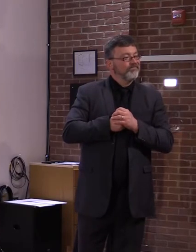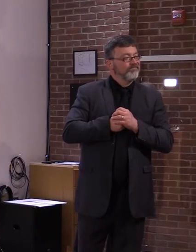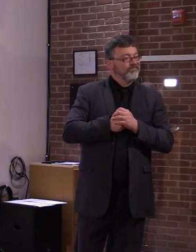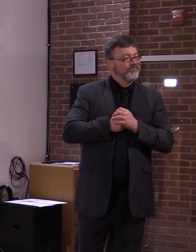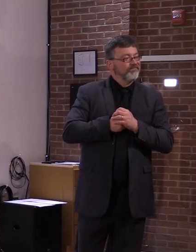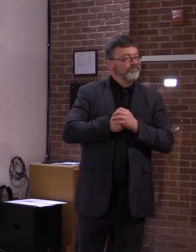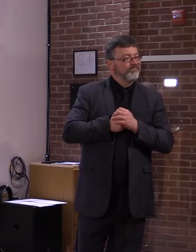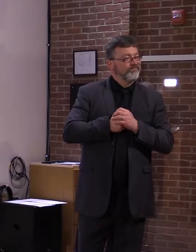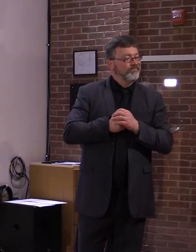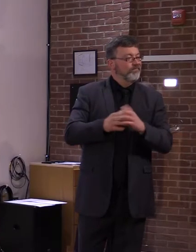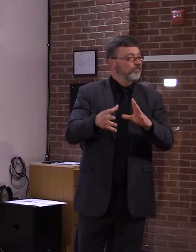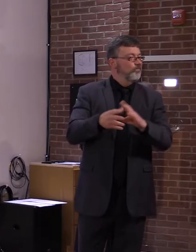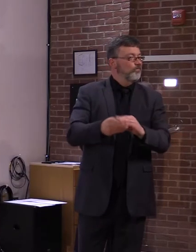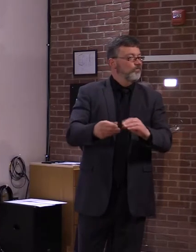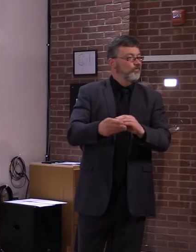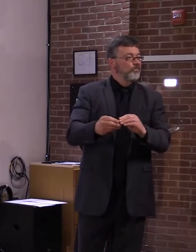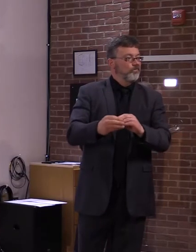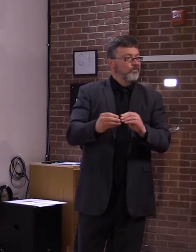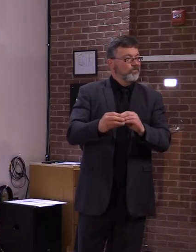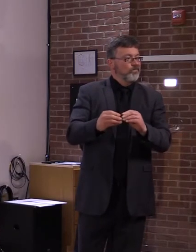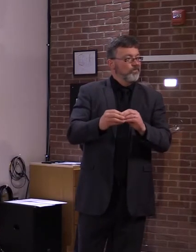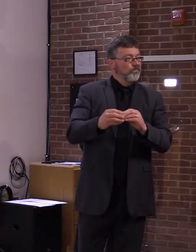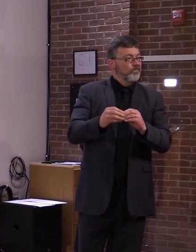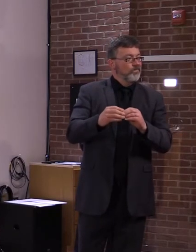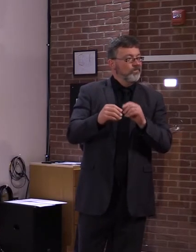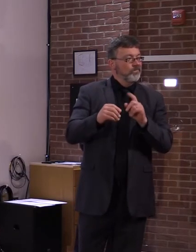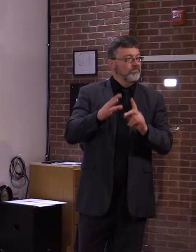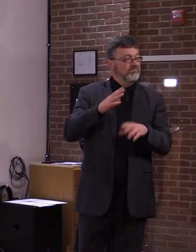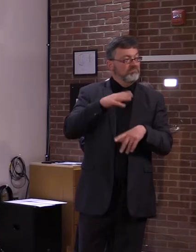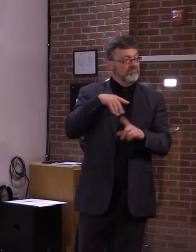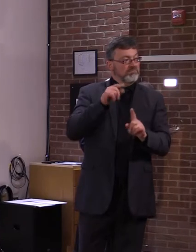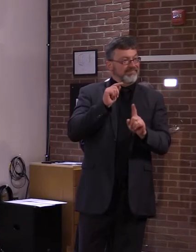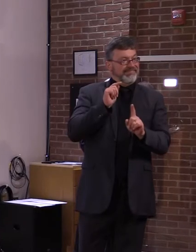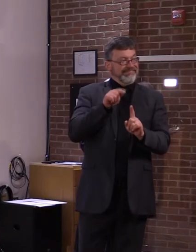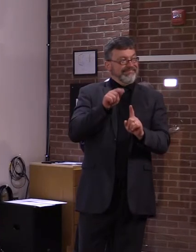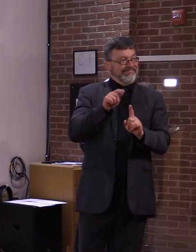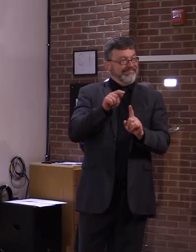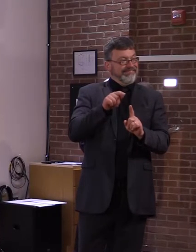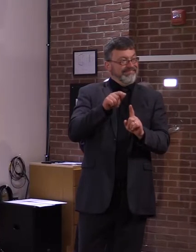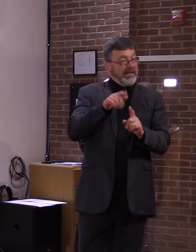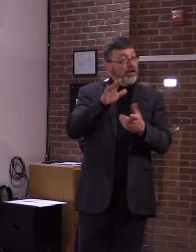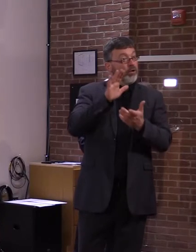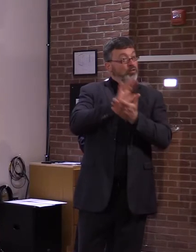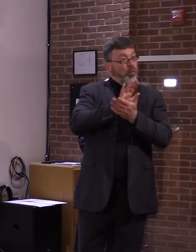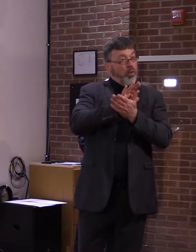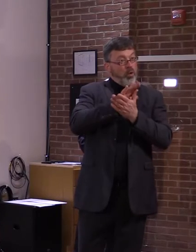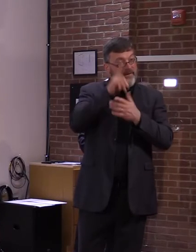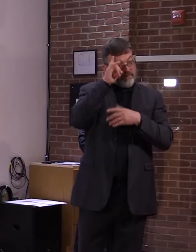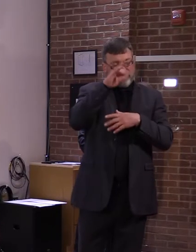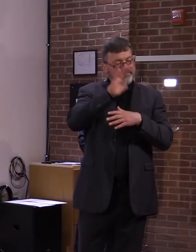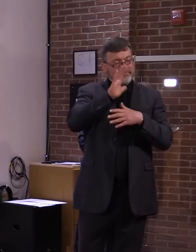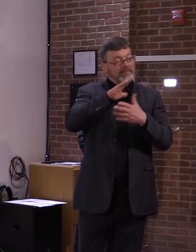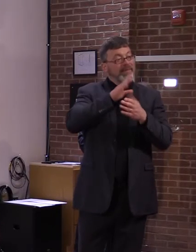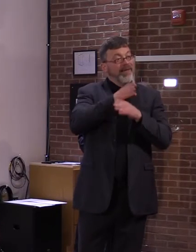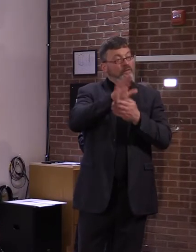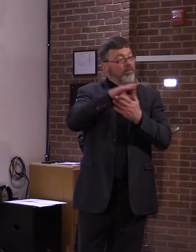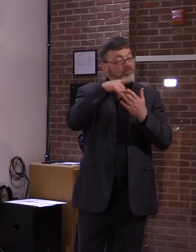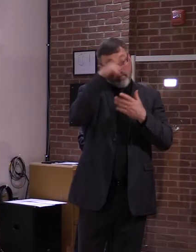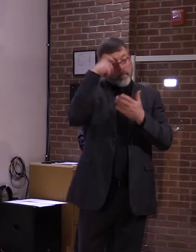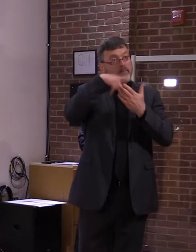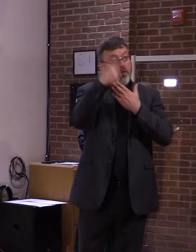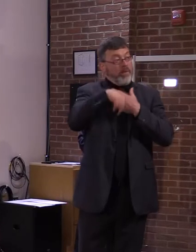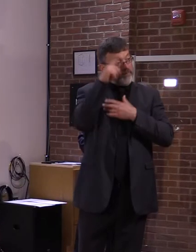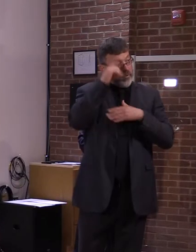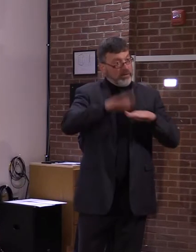listing of programs that are taking place in the summer programs, I was wondering if a decision had been made